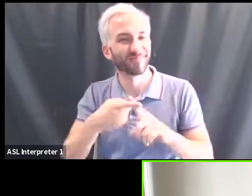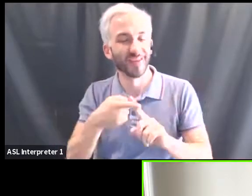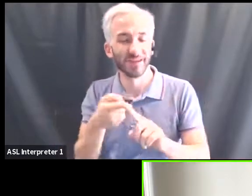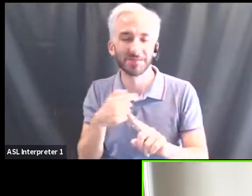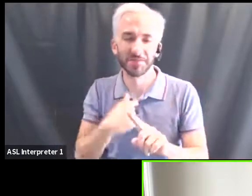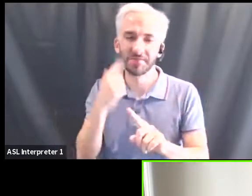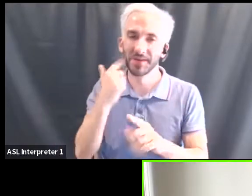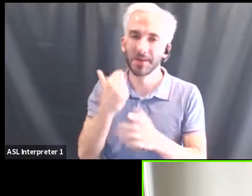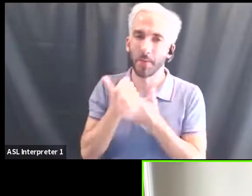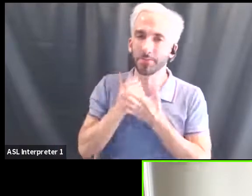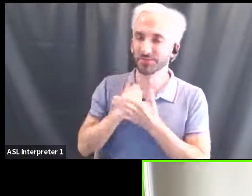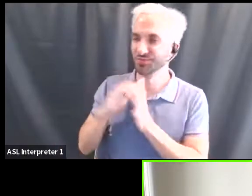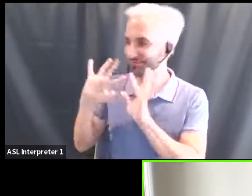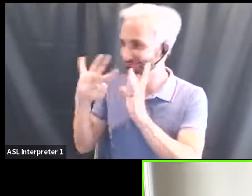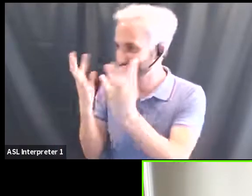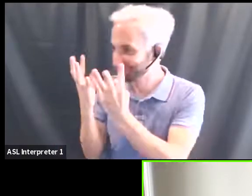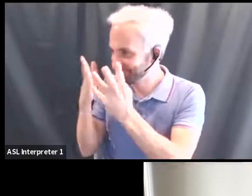as well.